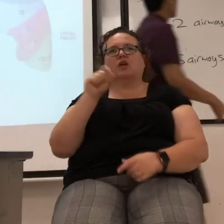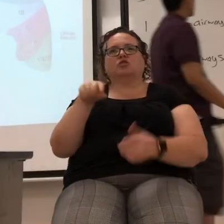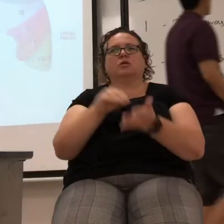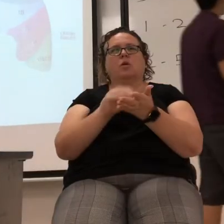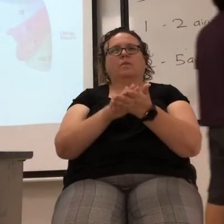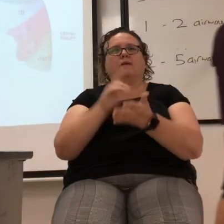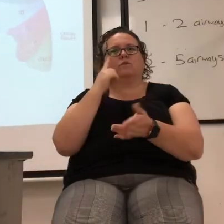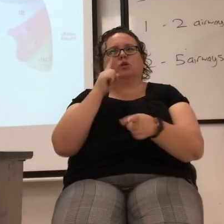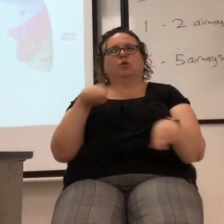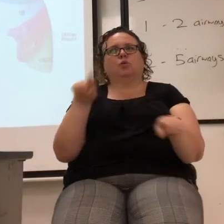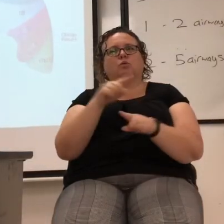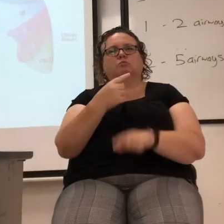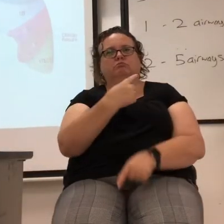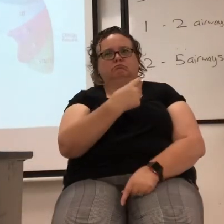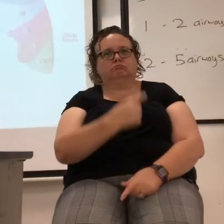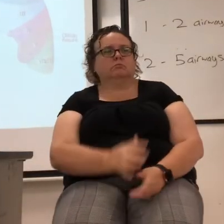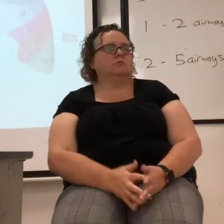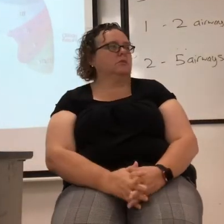Know the